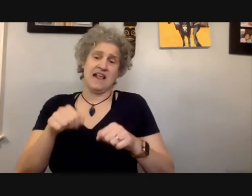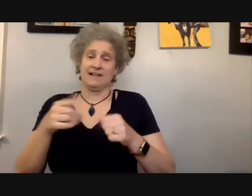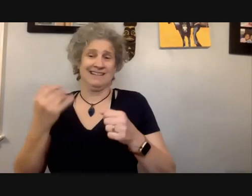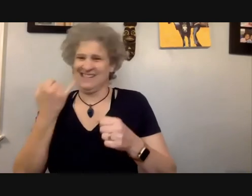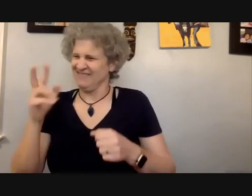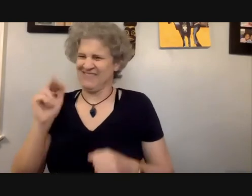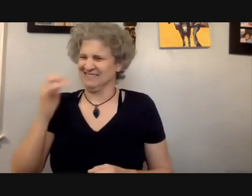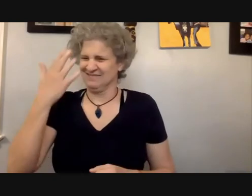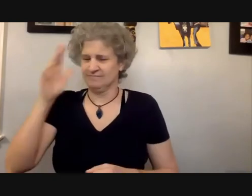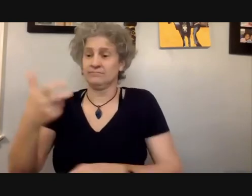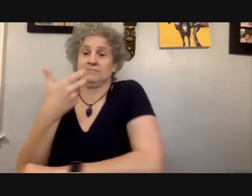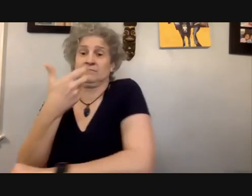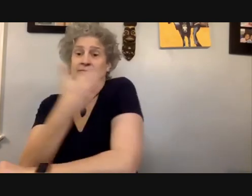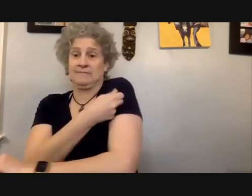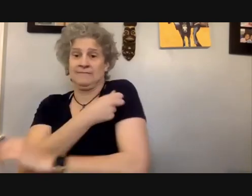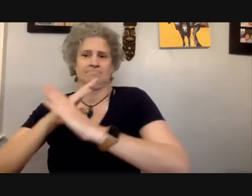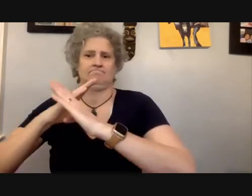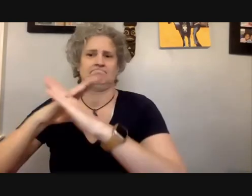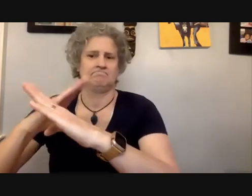sign.